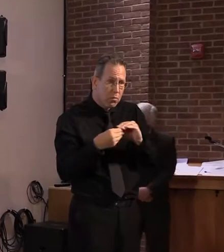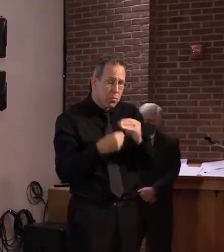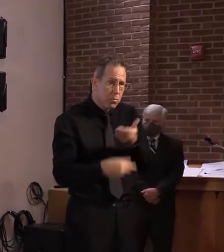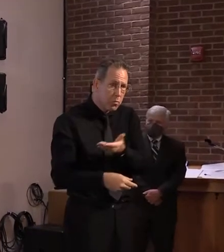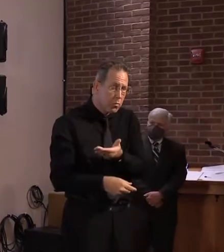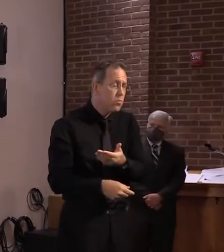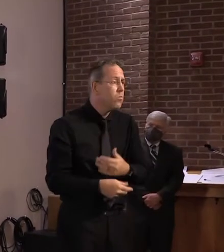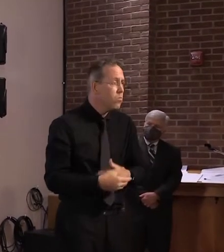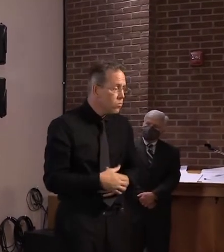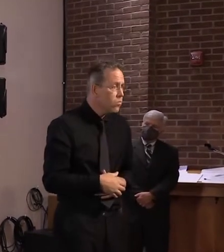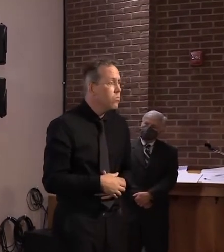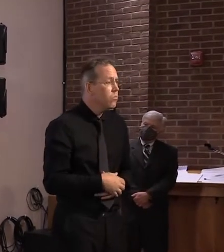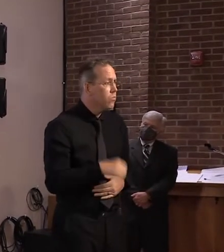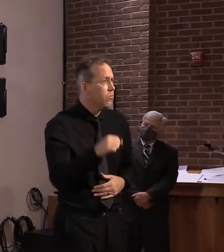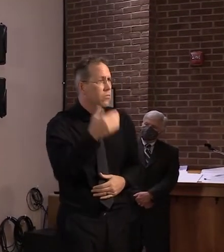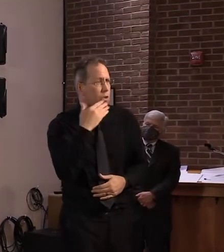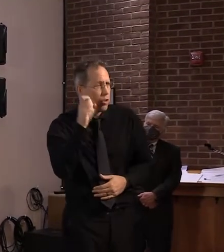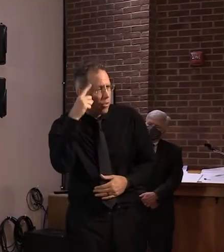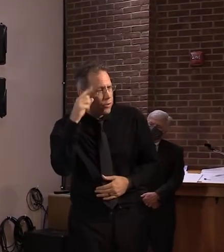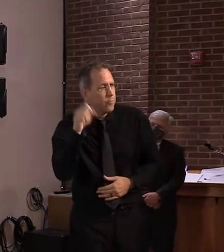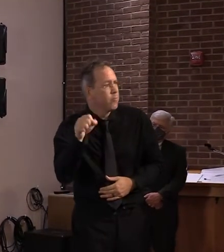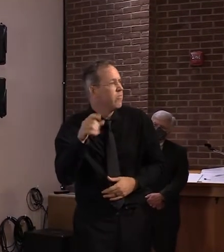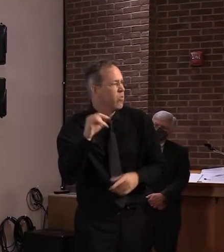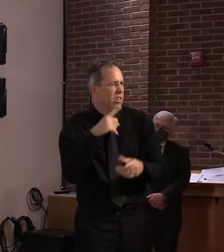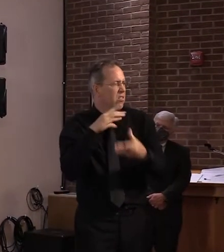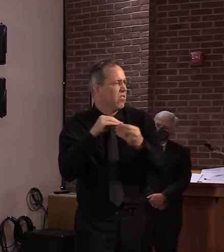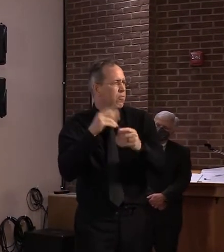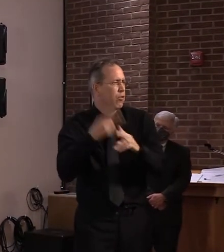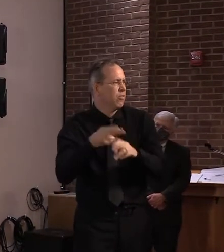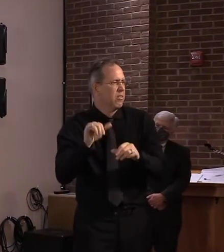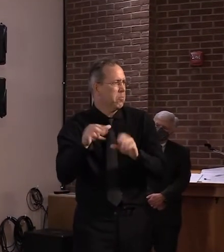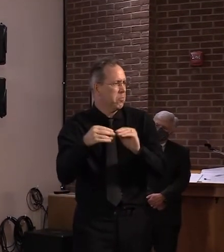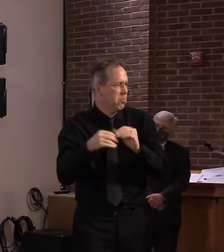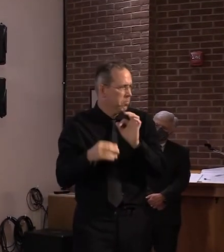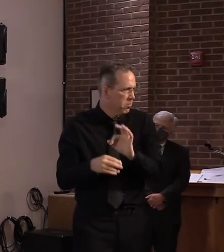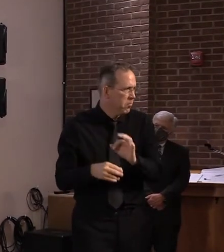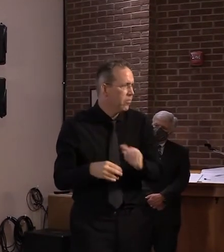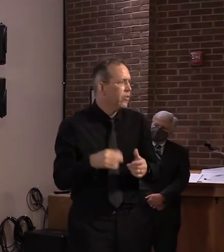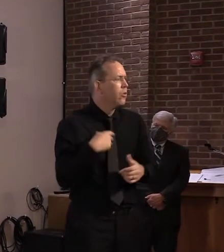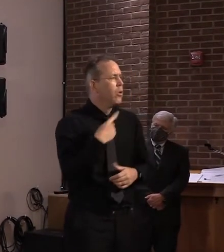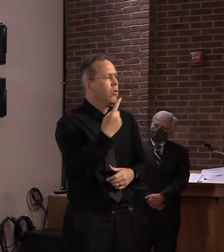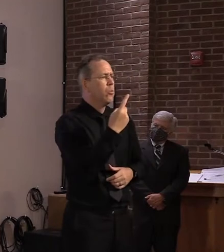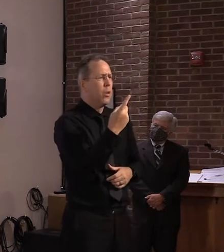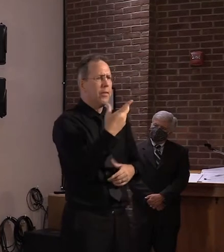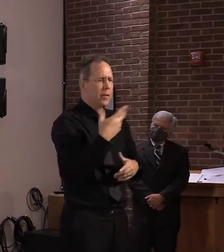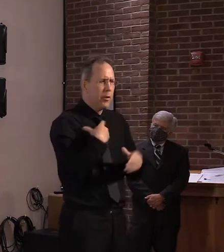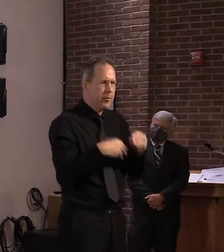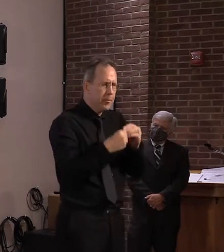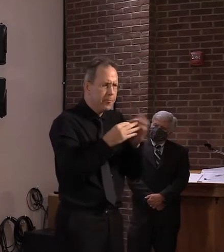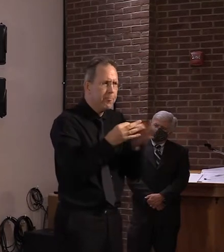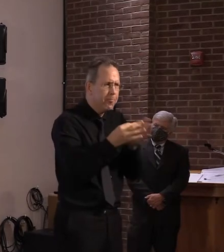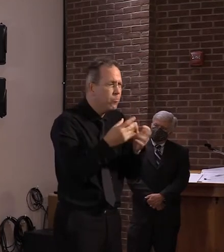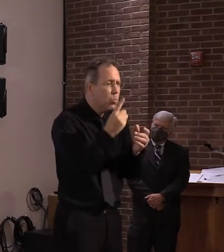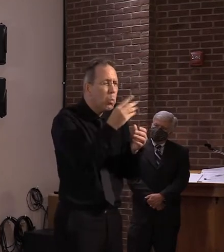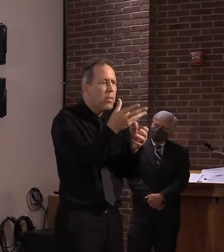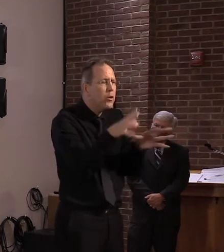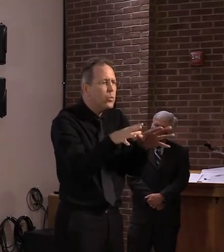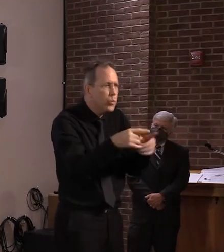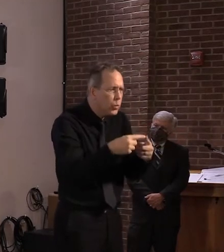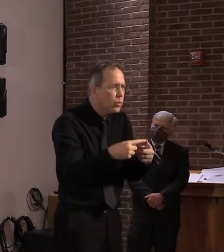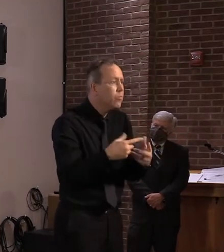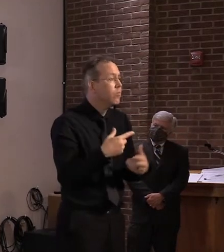Yes, thank you, Governor. Very little to add to that. The major thing I would add is that we didn't go from closed to